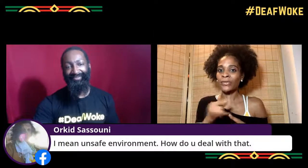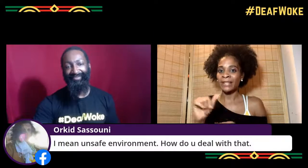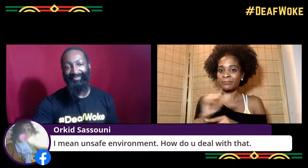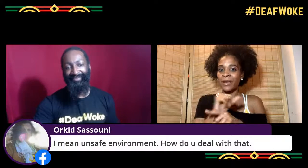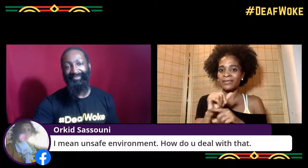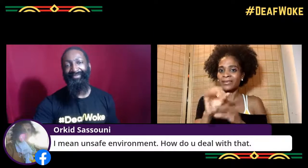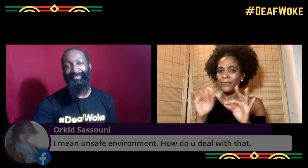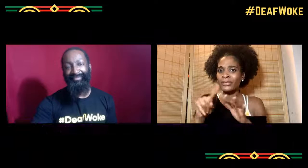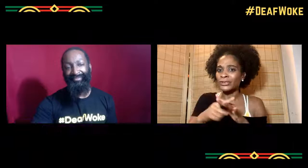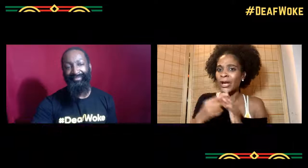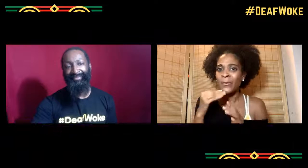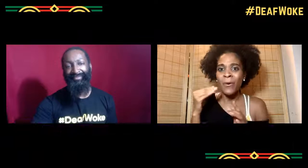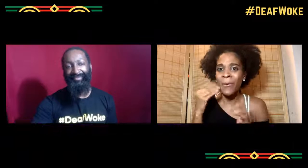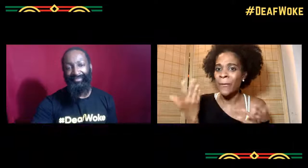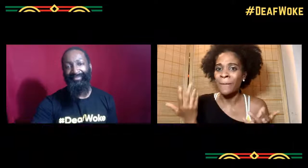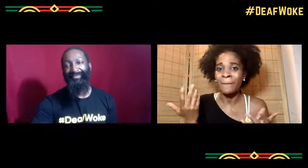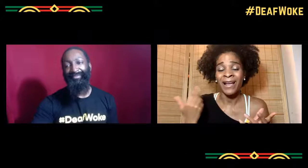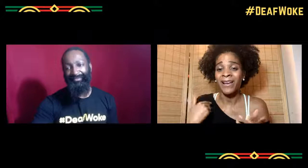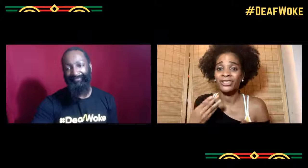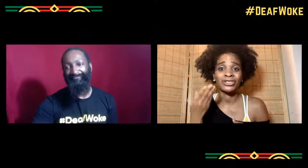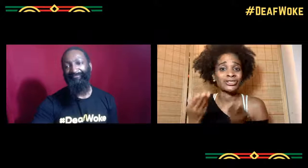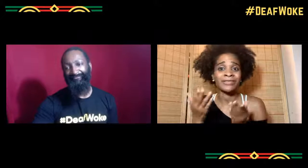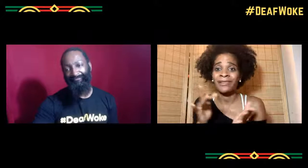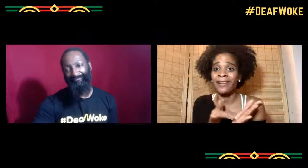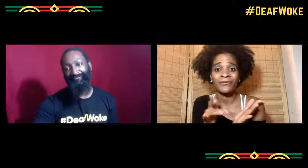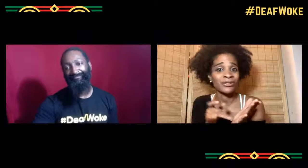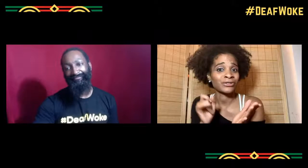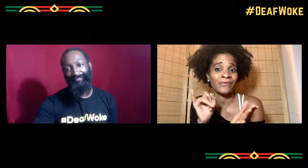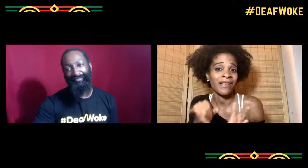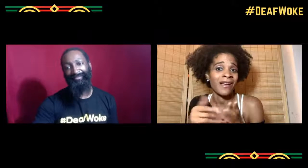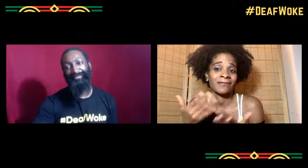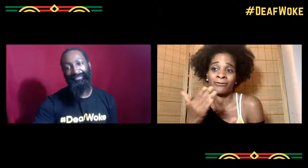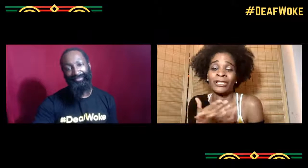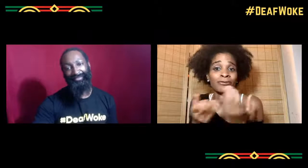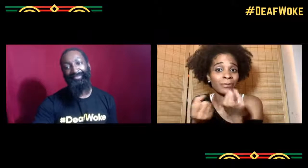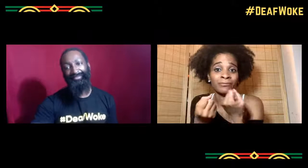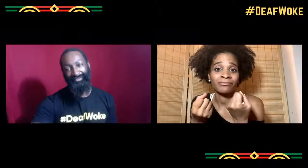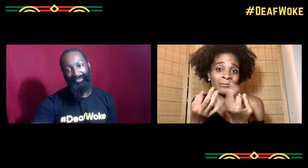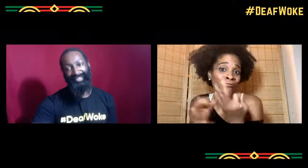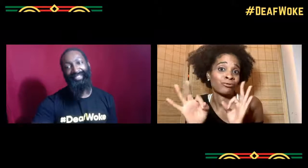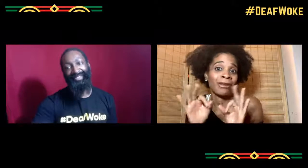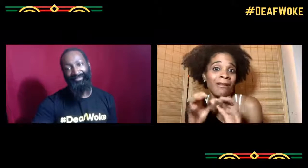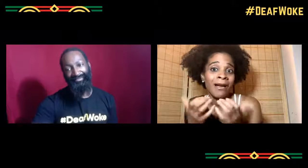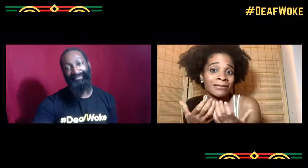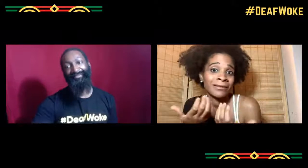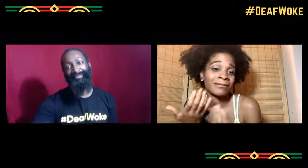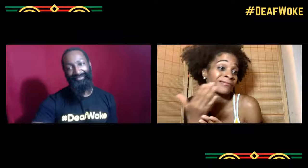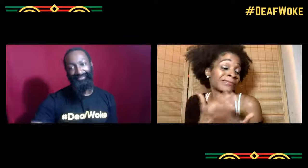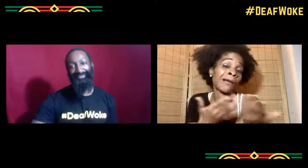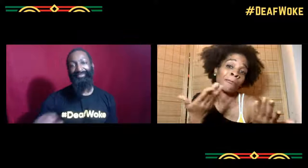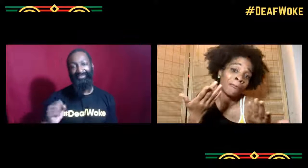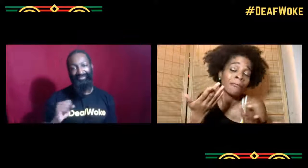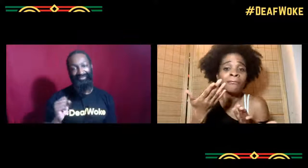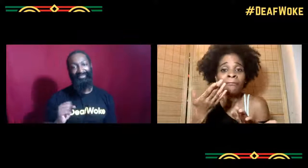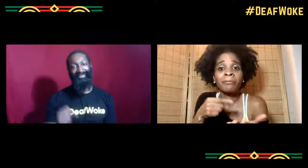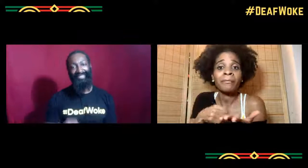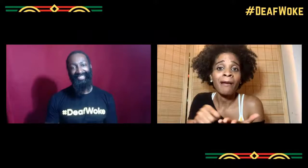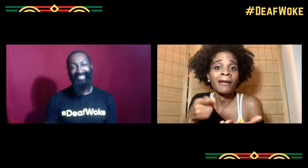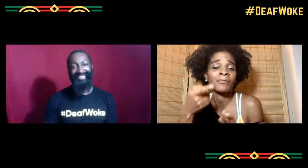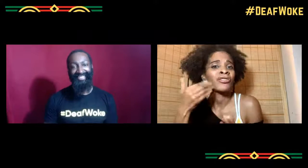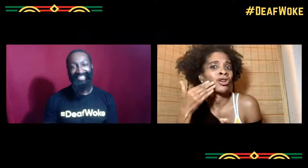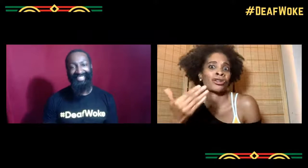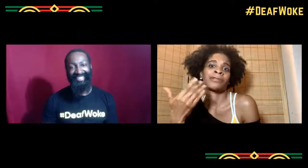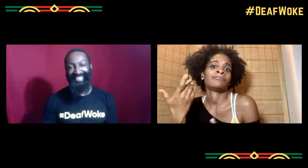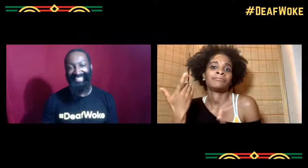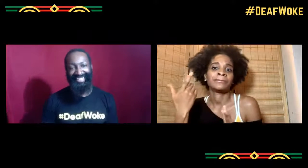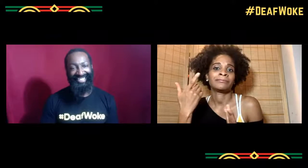can do it from your own home. And that's a perfect start. So take advantage of that. You know, I'm sure there's free